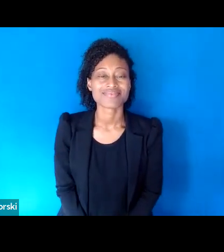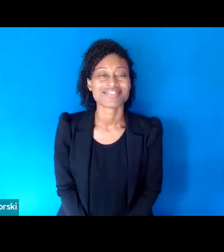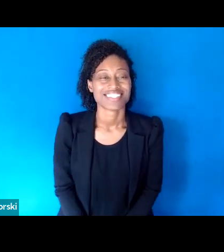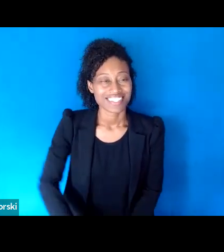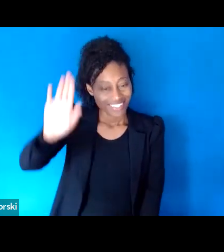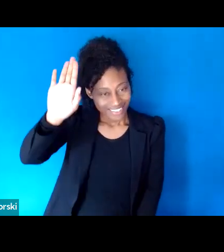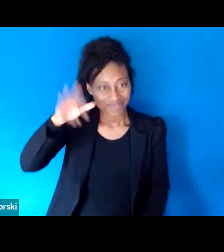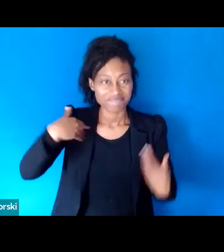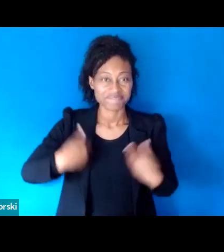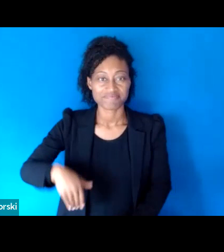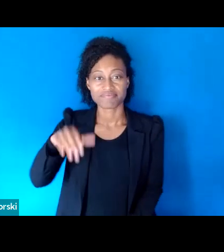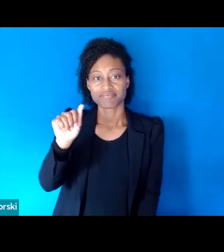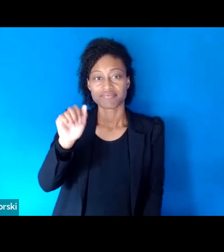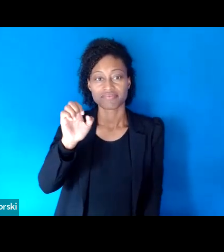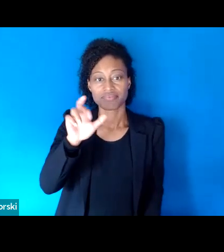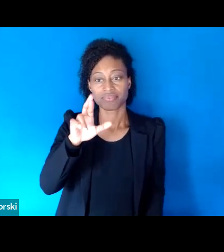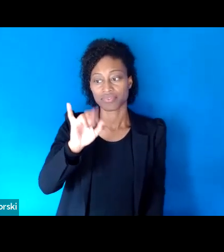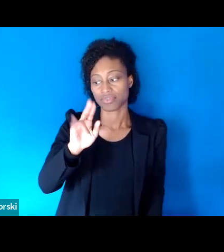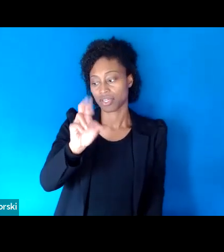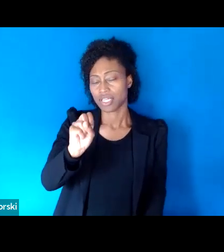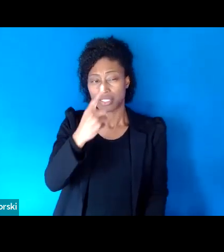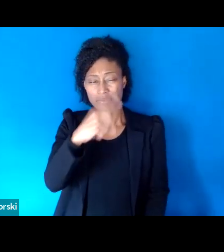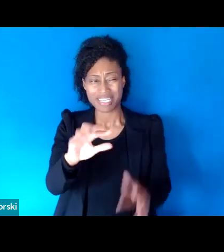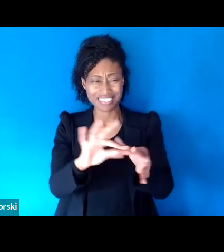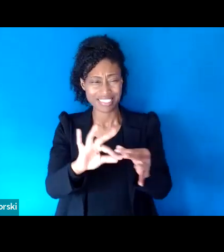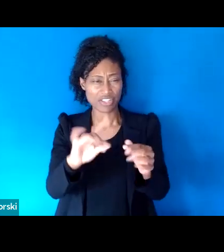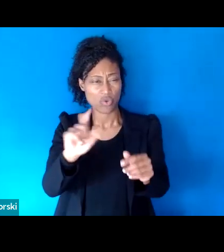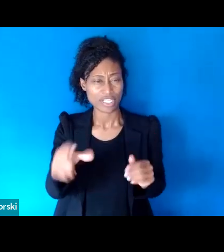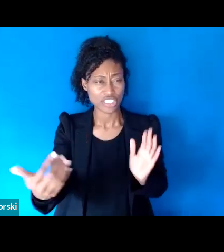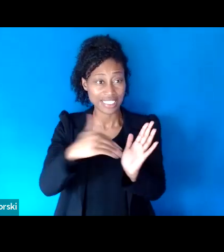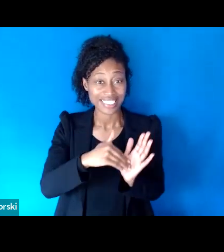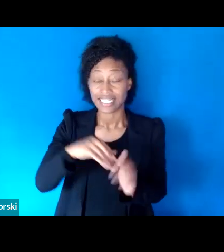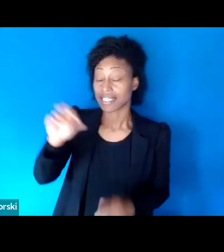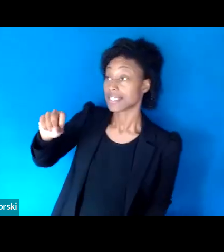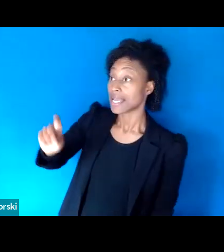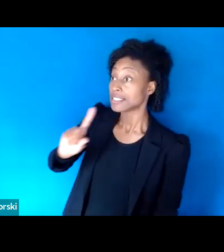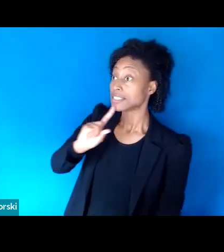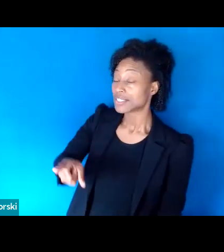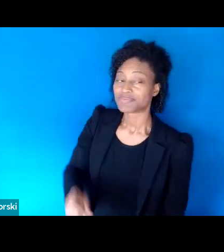This is Arius. Can you repeat the question again? I'm sorry. Oh, yeah, that's fine.